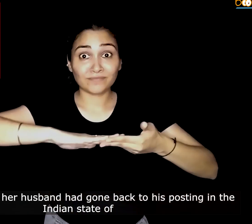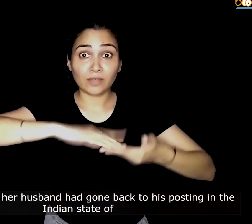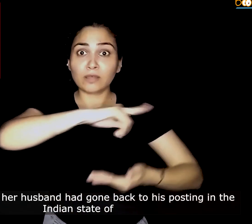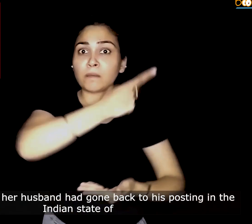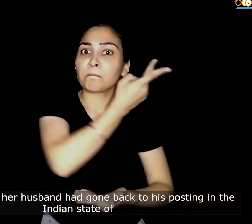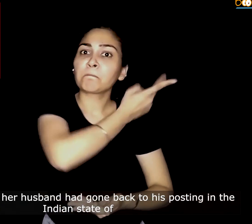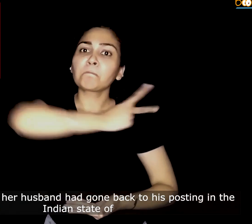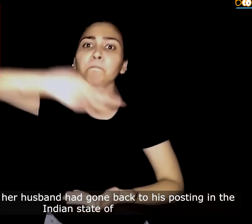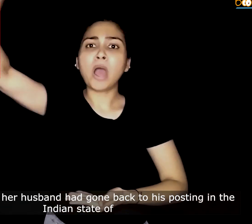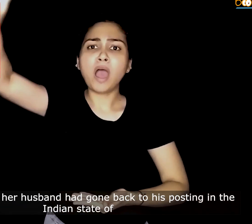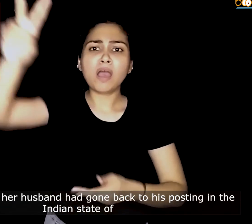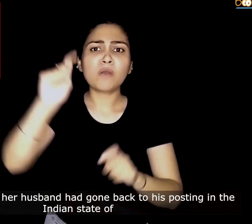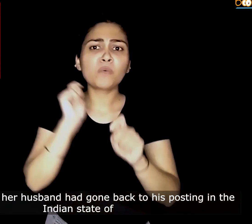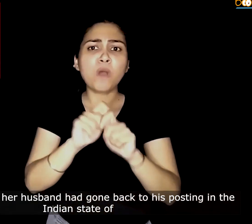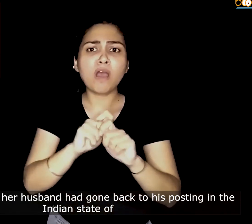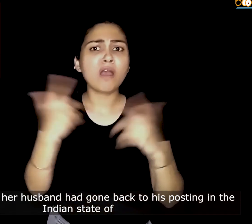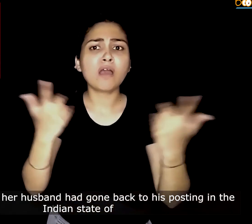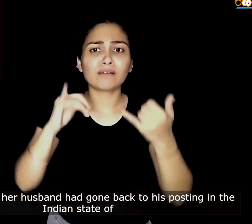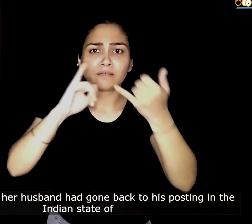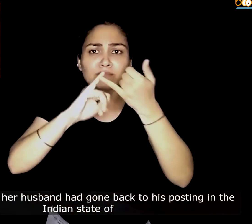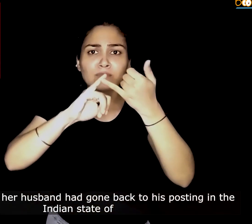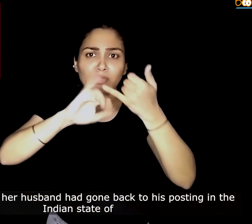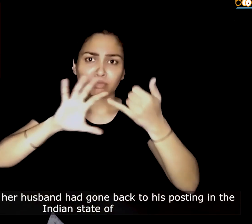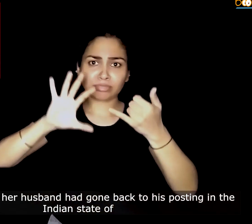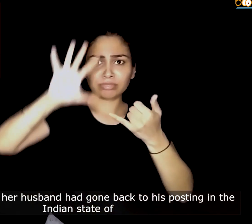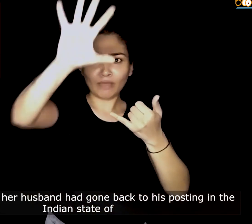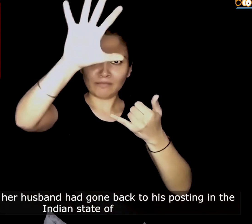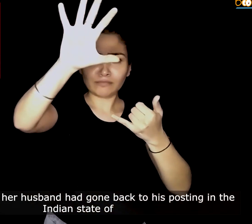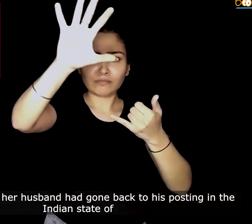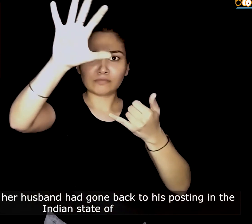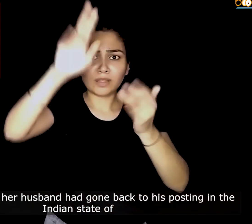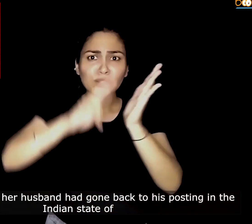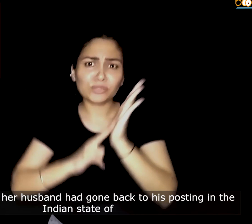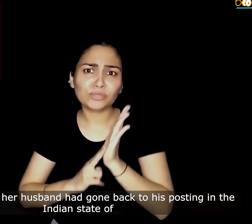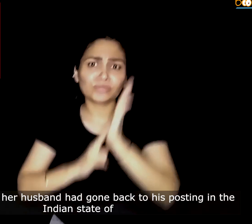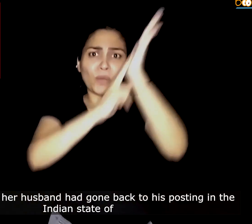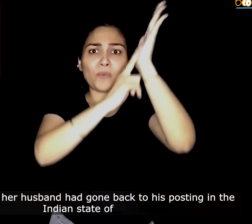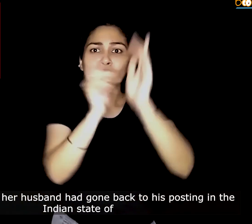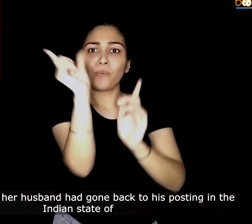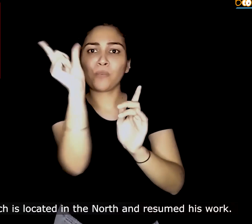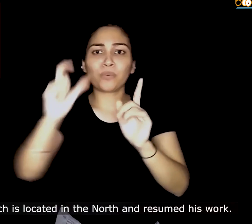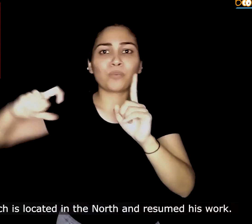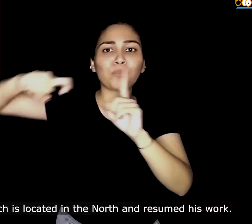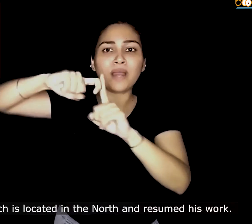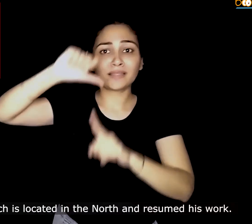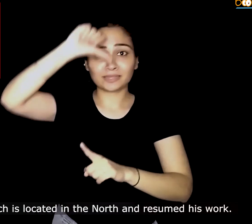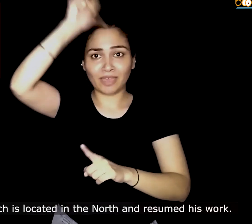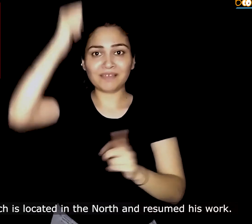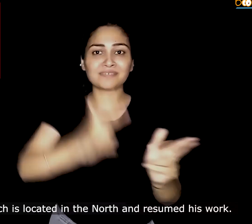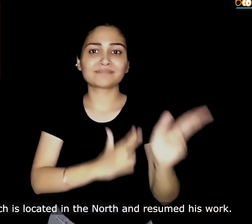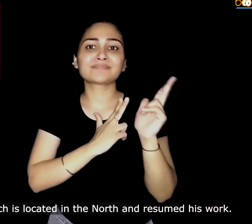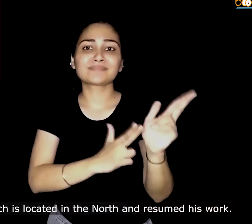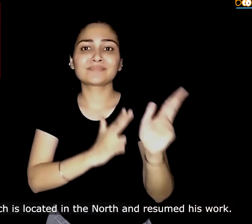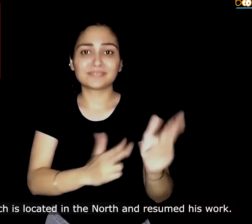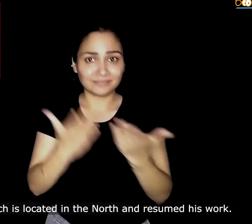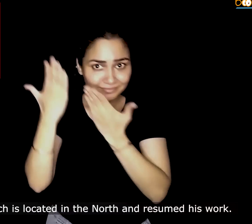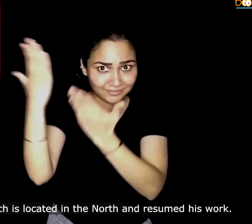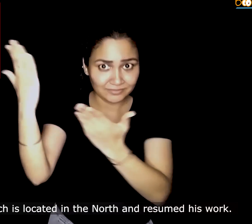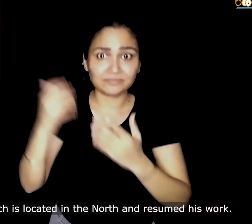gone back to his posting in the indian state of uttrakhan which is located in the north and